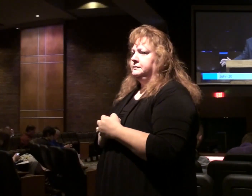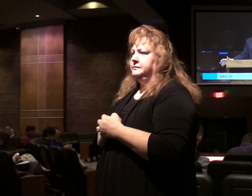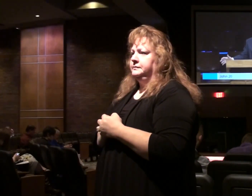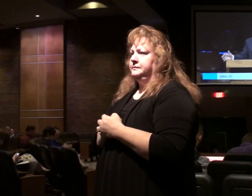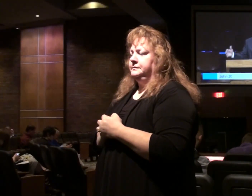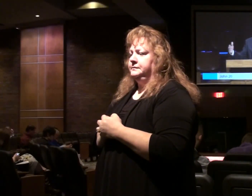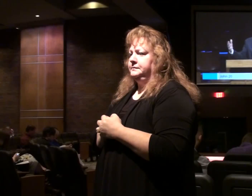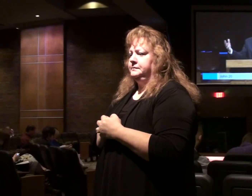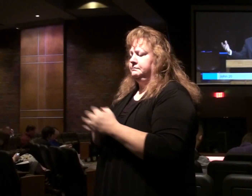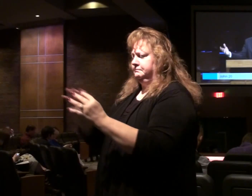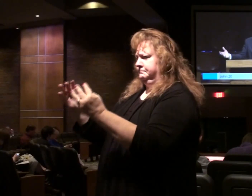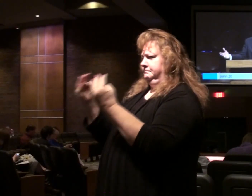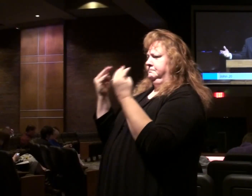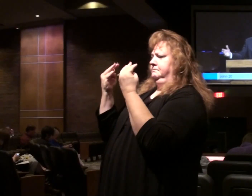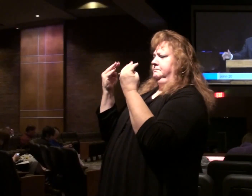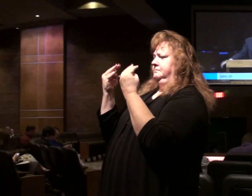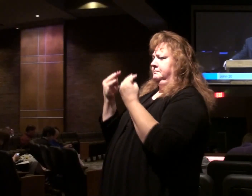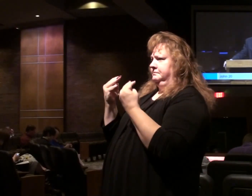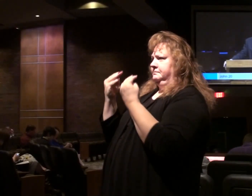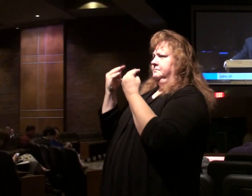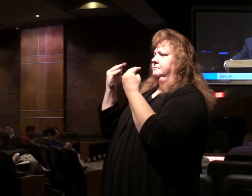and when they see him, and